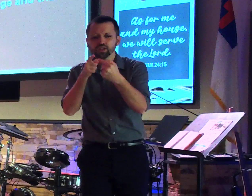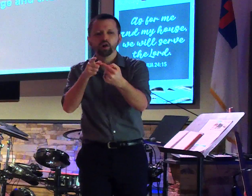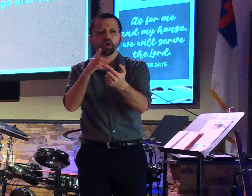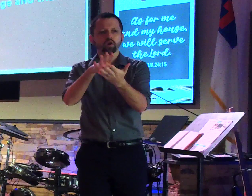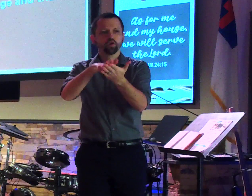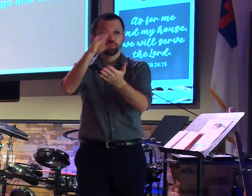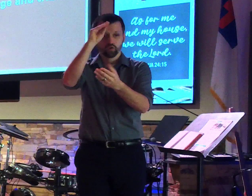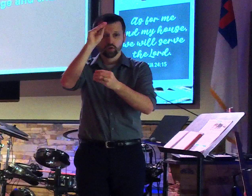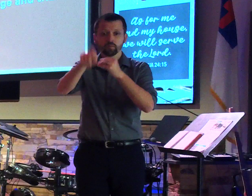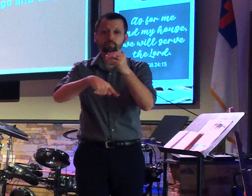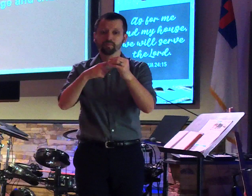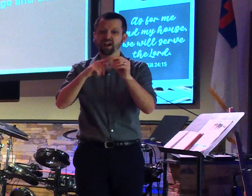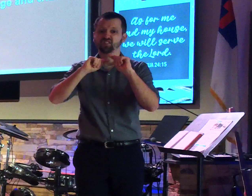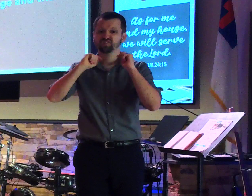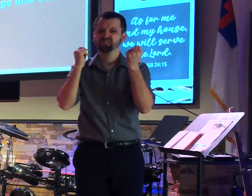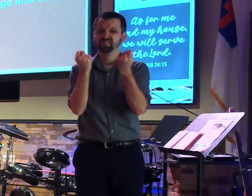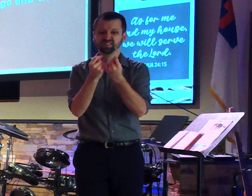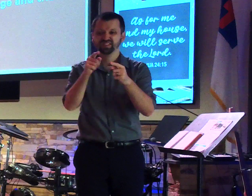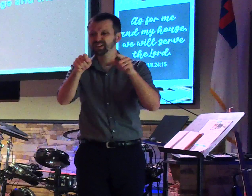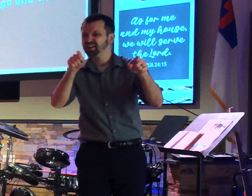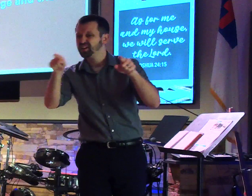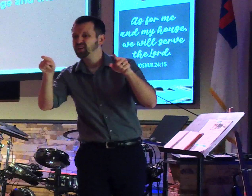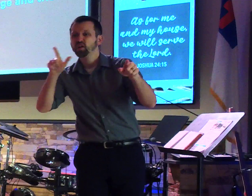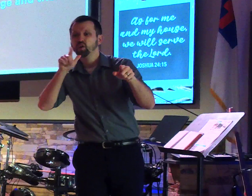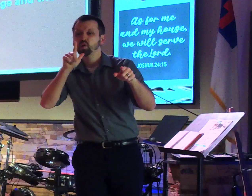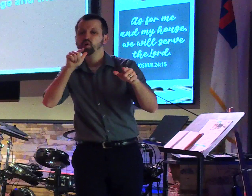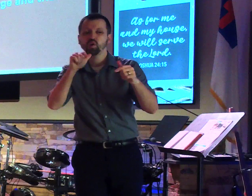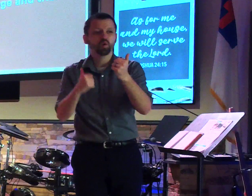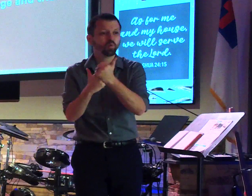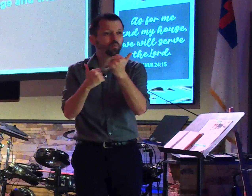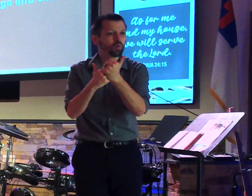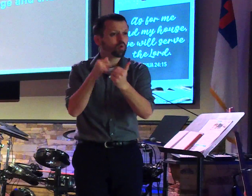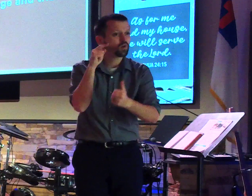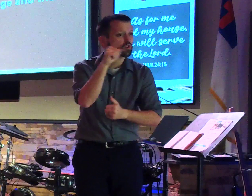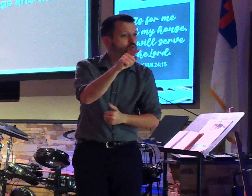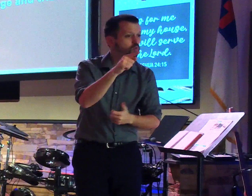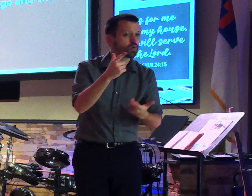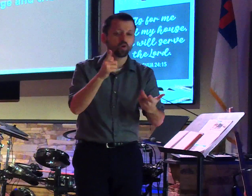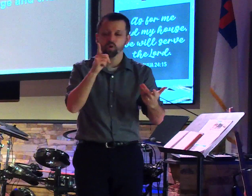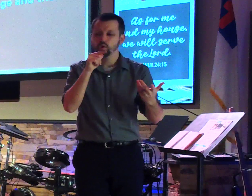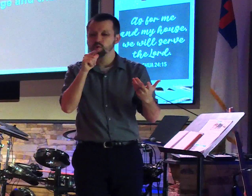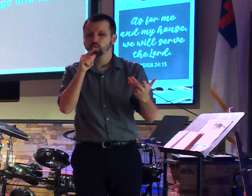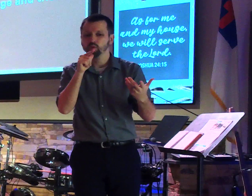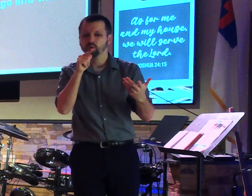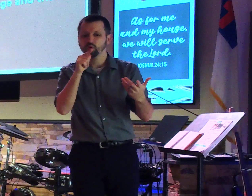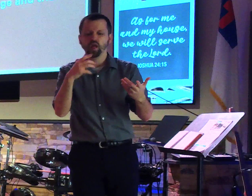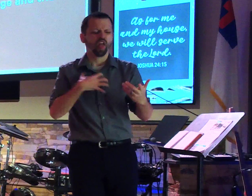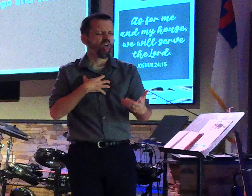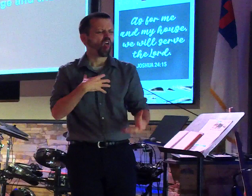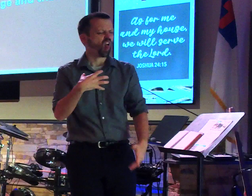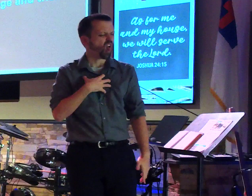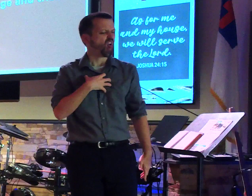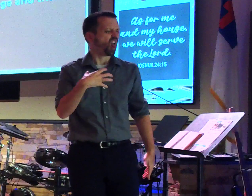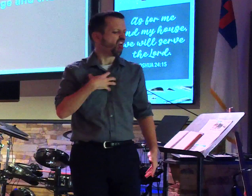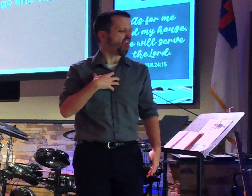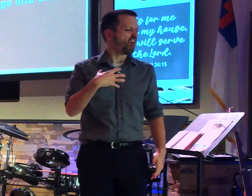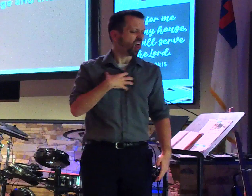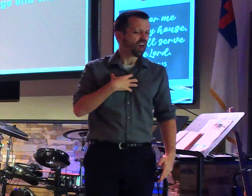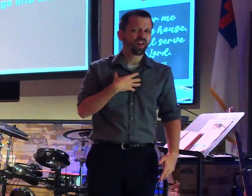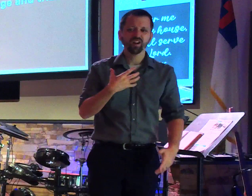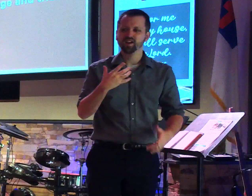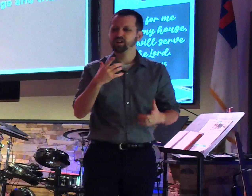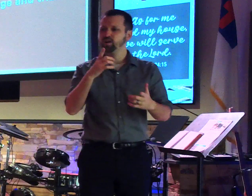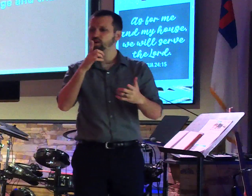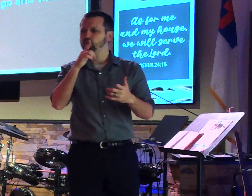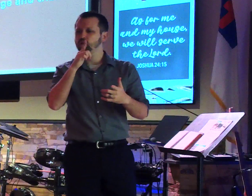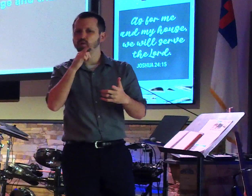teammates. You find out who has your back. You find out who's a griper and a complainer.